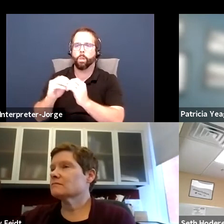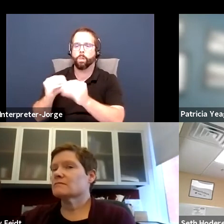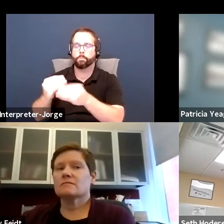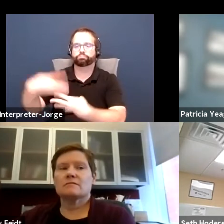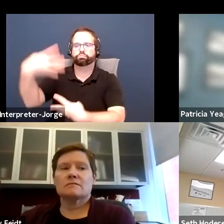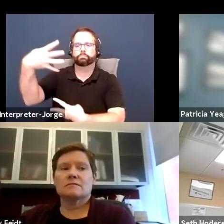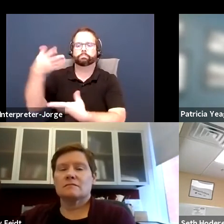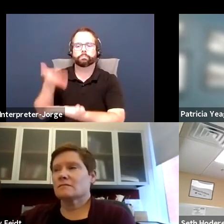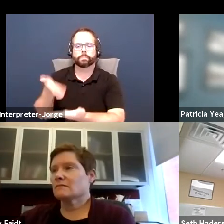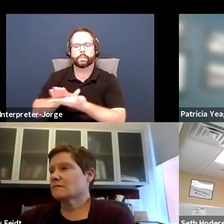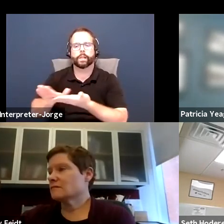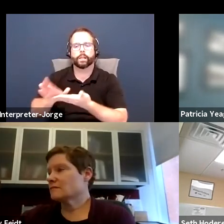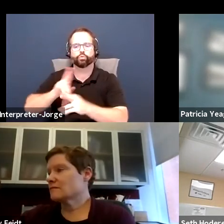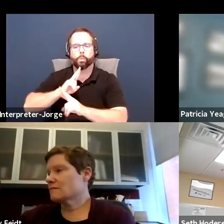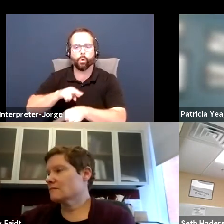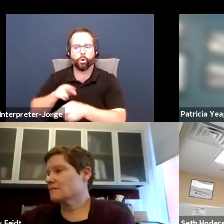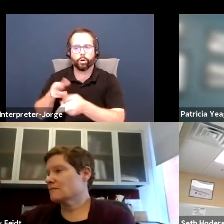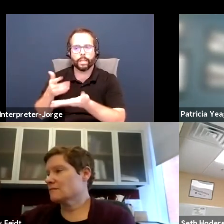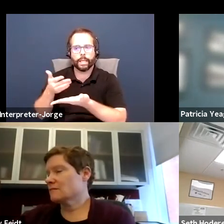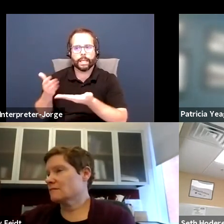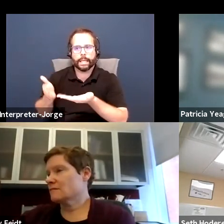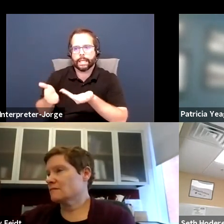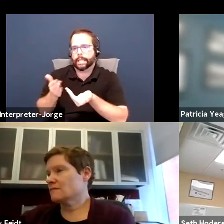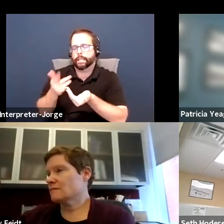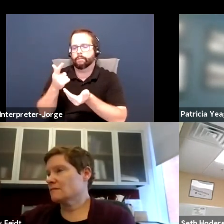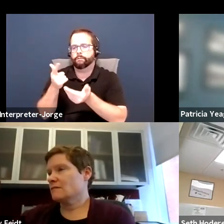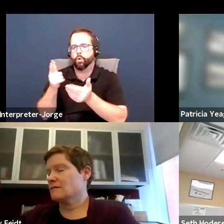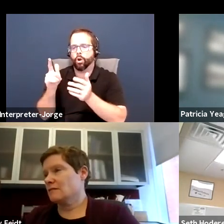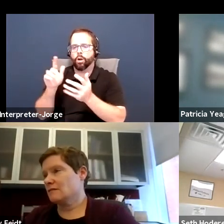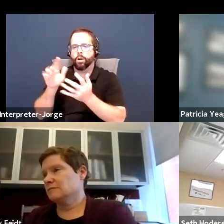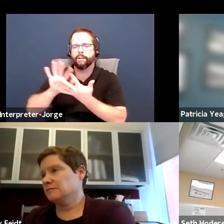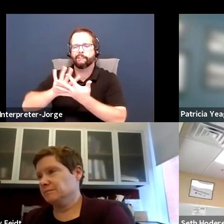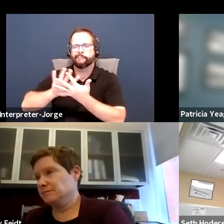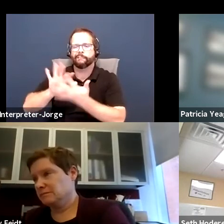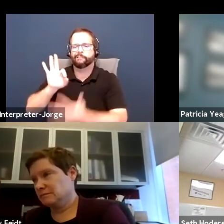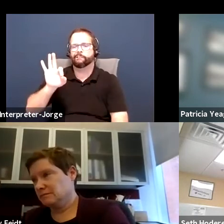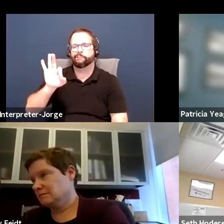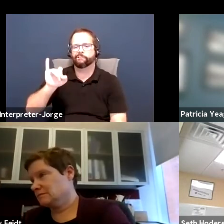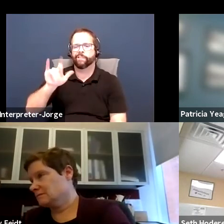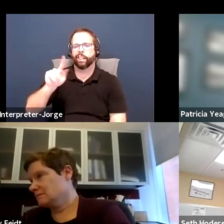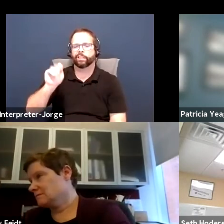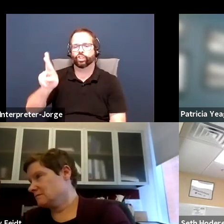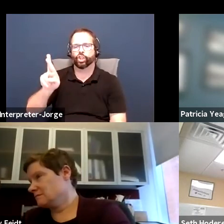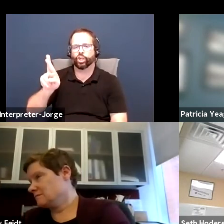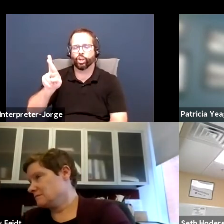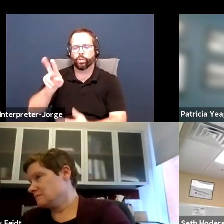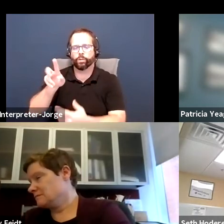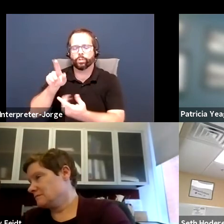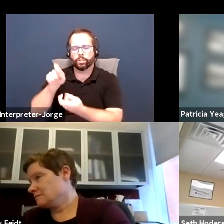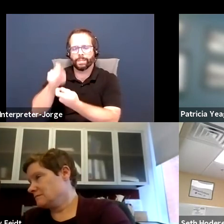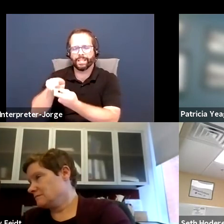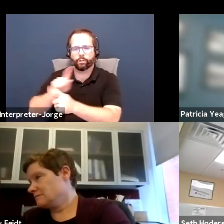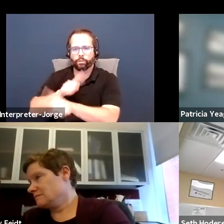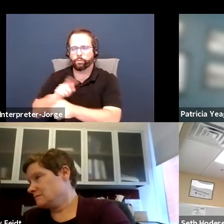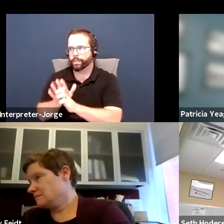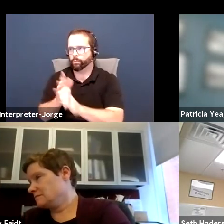nice reports that sometimes let you filter out partial responses. And so there's the one that comes to mind is Survey